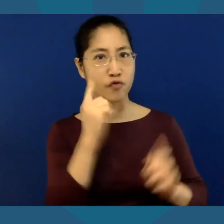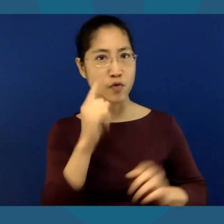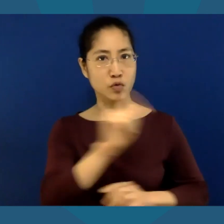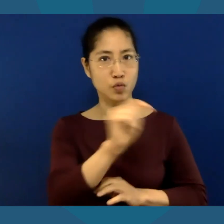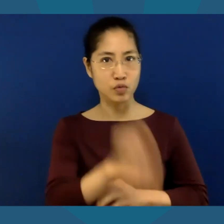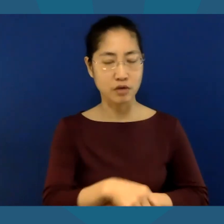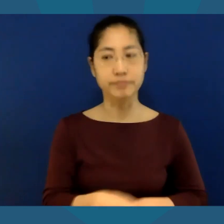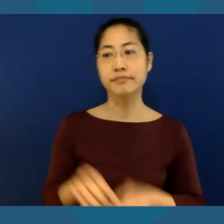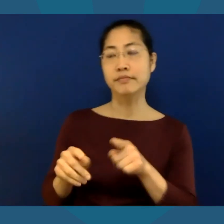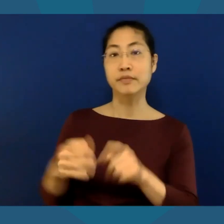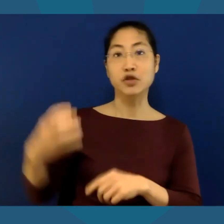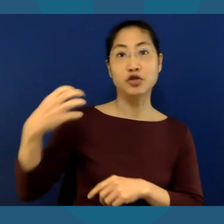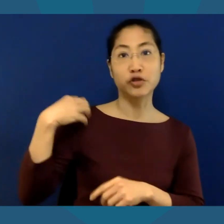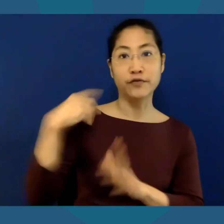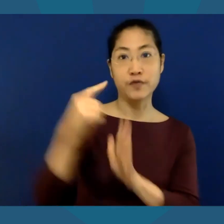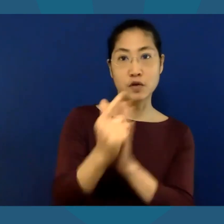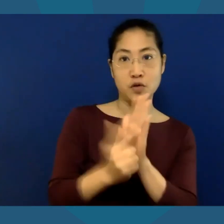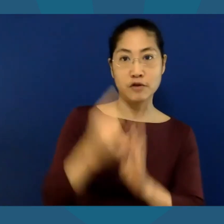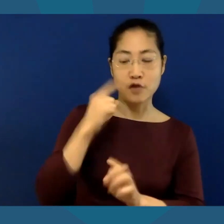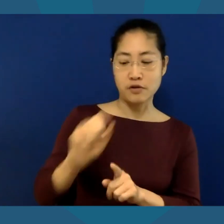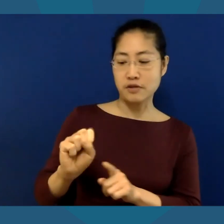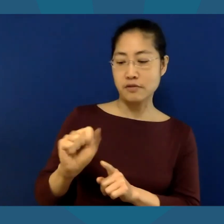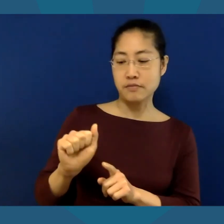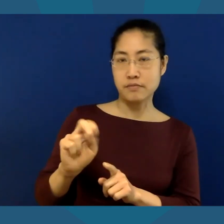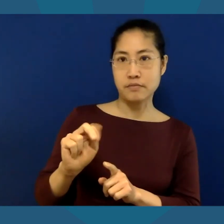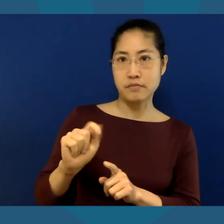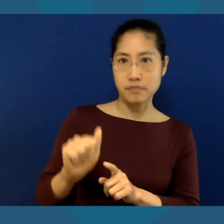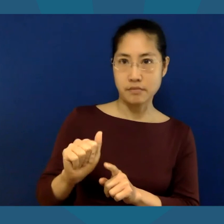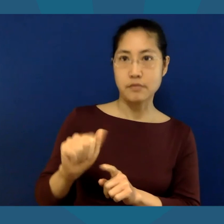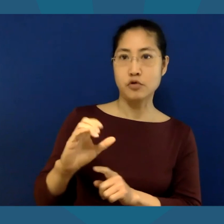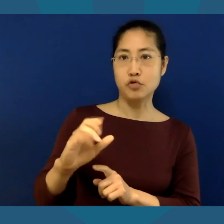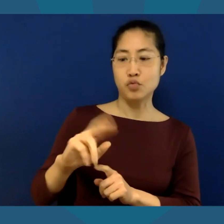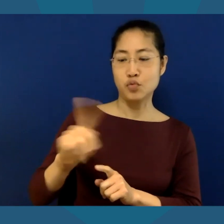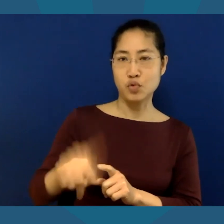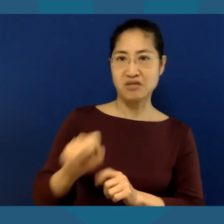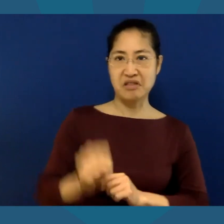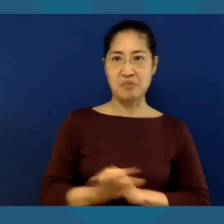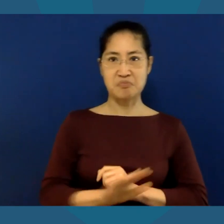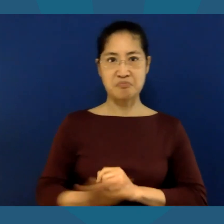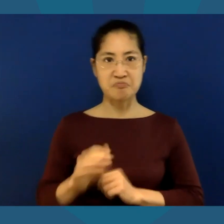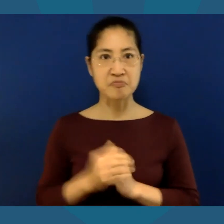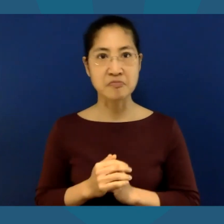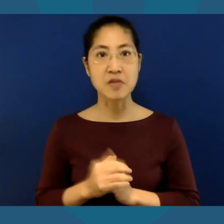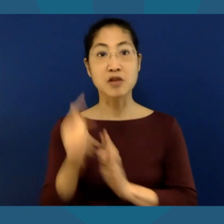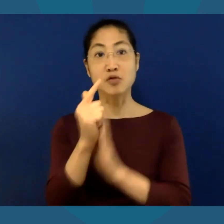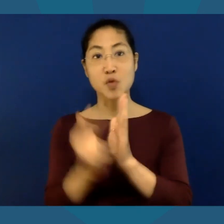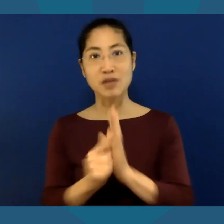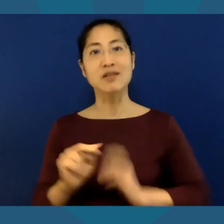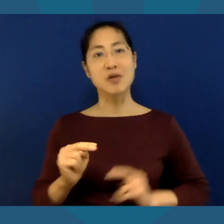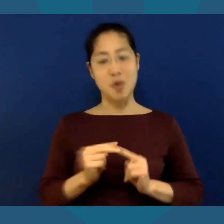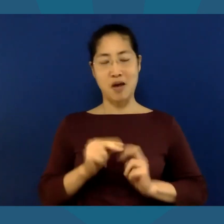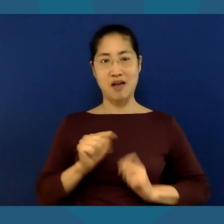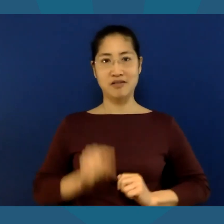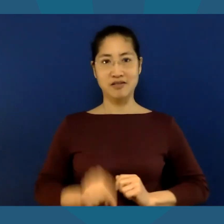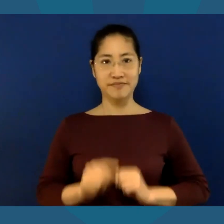As a City of Tucson public defender, Santa Cruz County Chief Deputy County Attorney, and